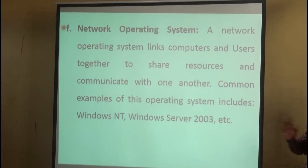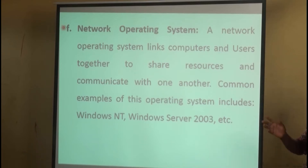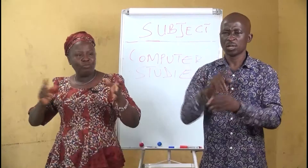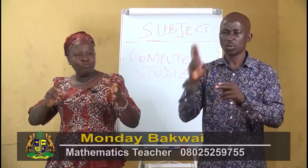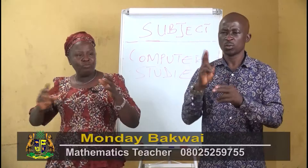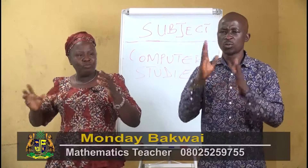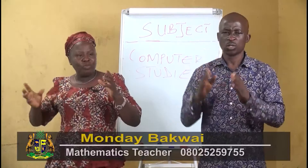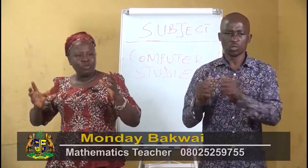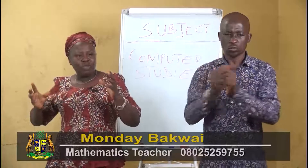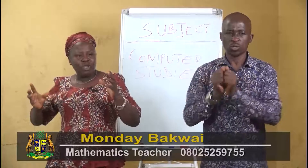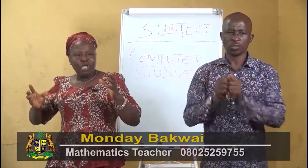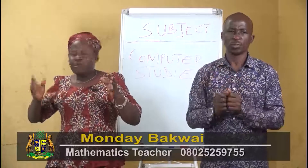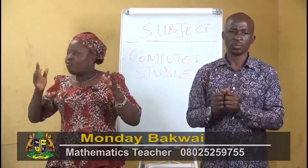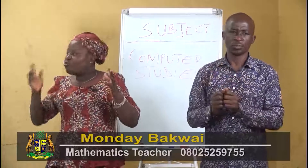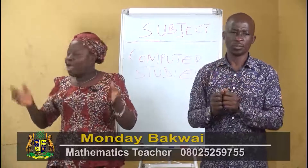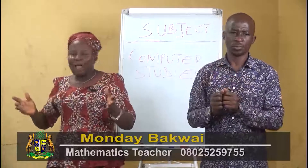together,